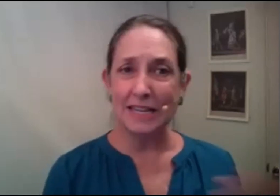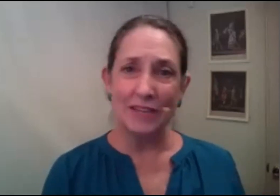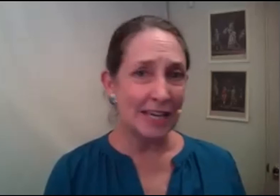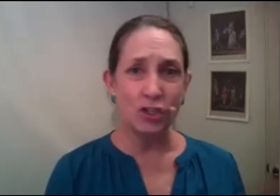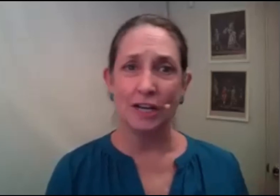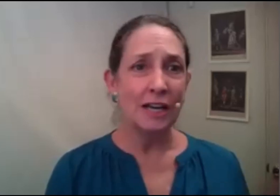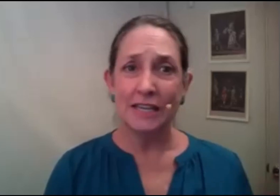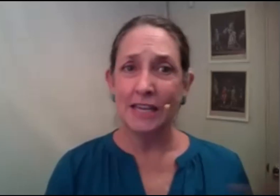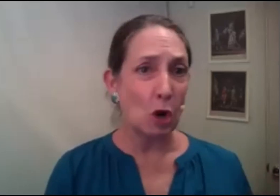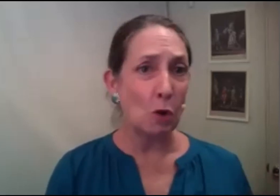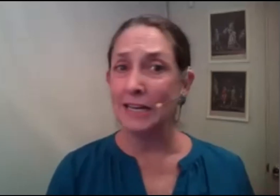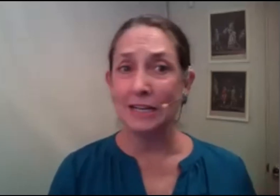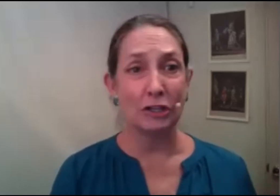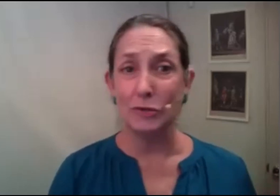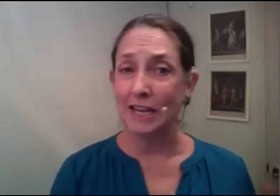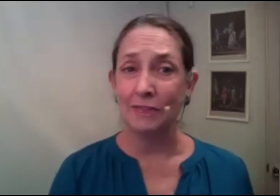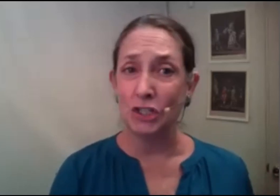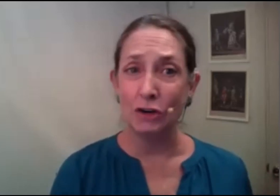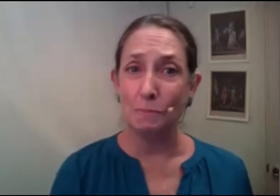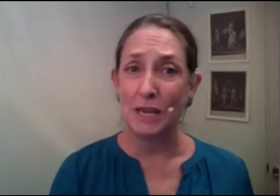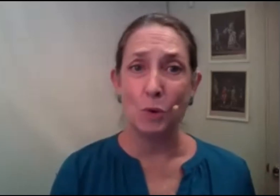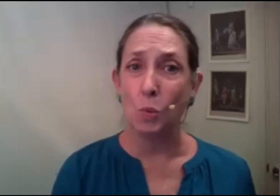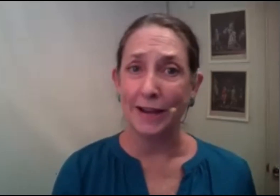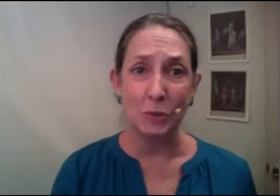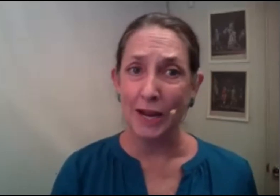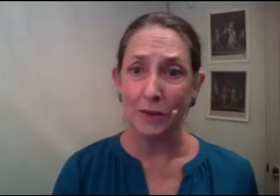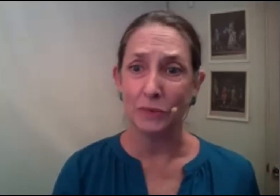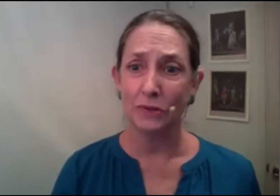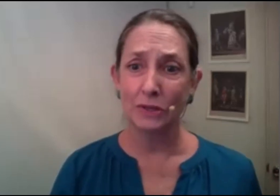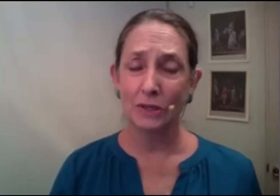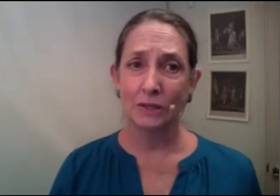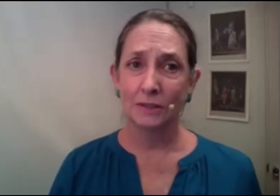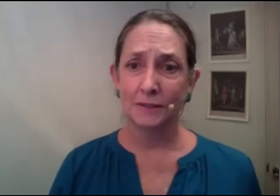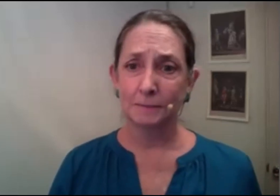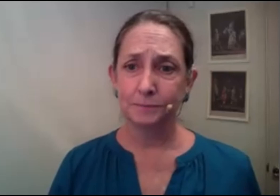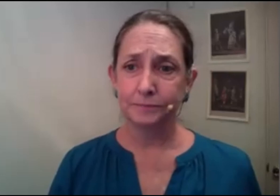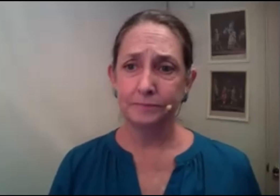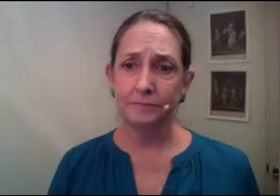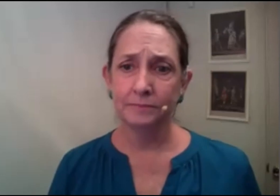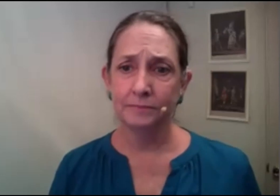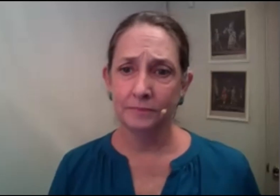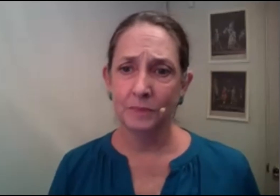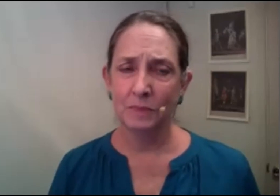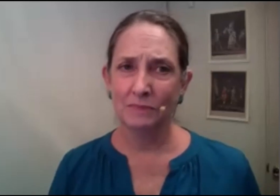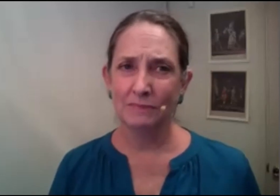cabinets in the kitchen kept opening and closing, and that she heard people walking around.